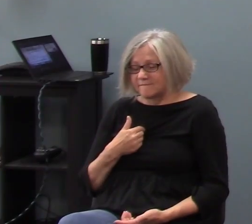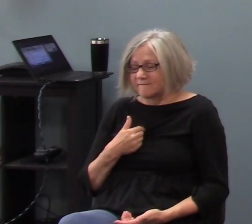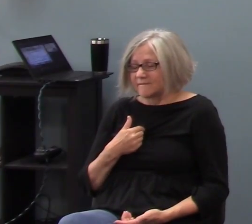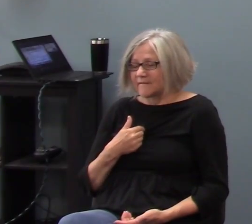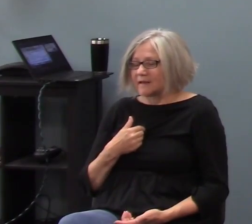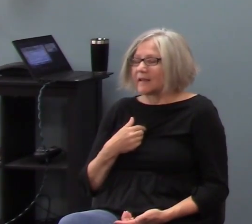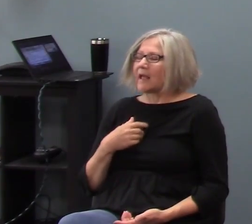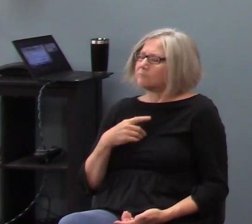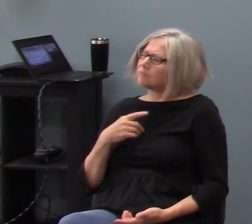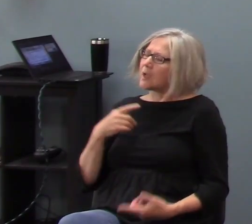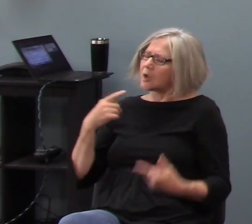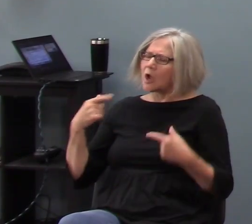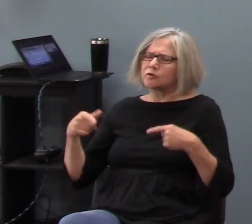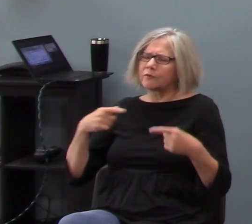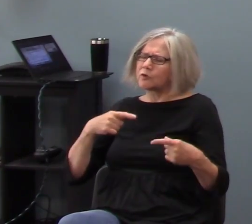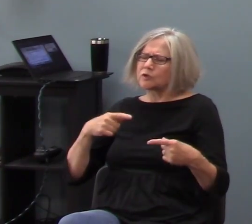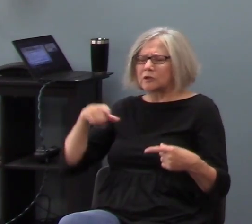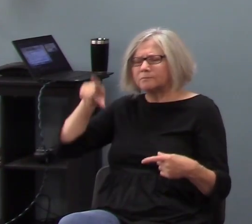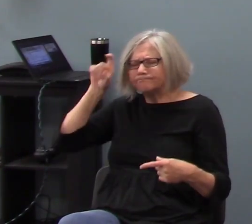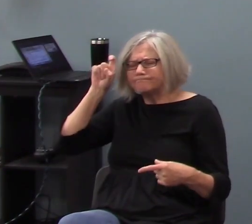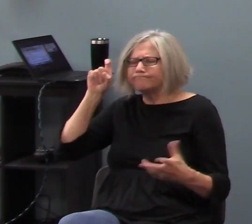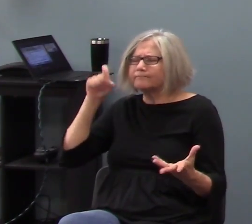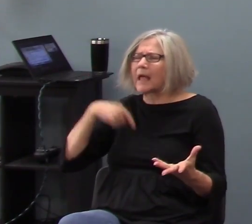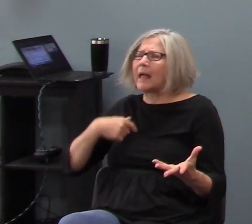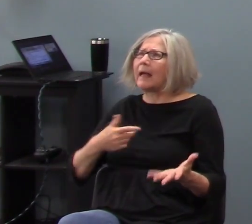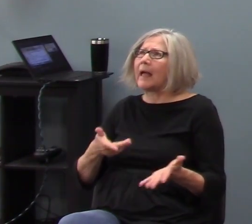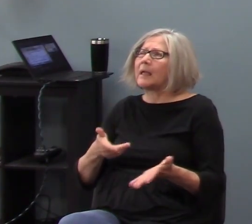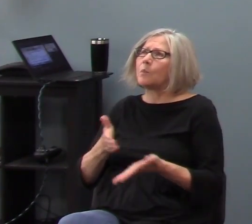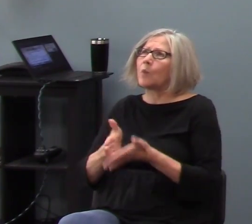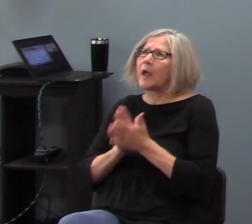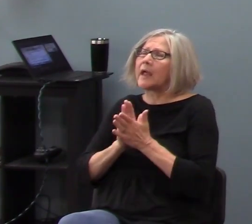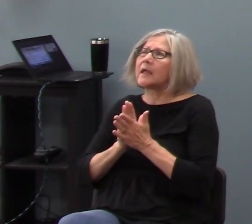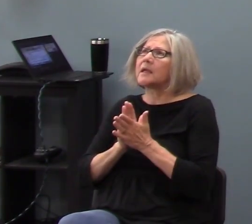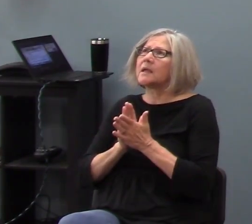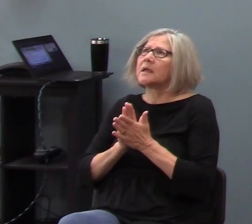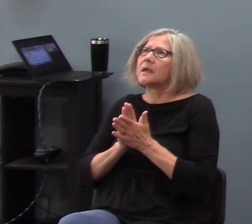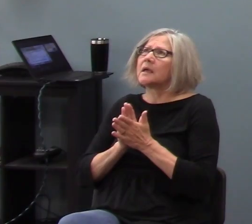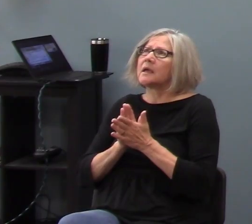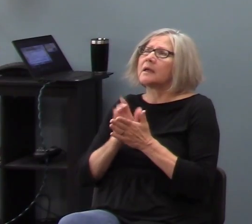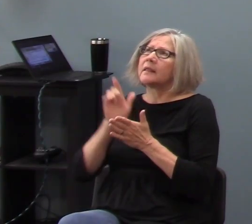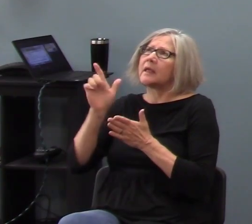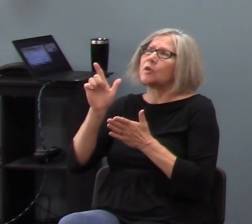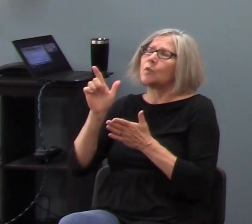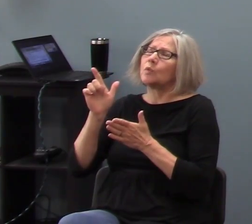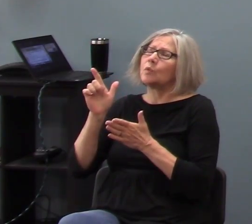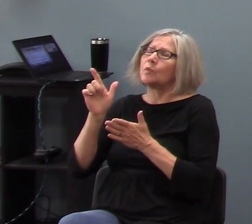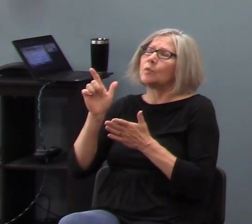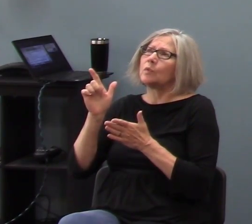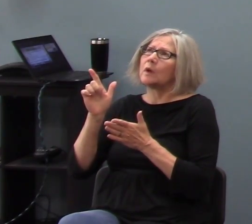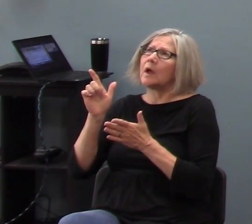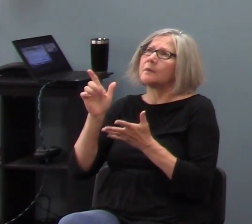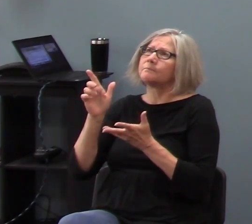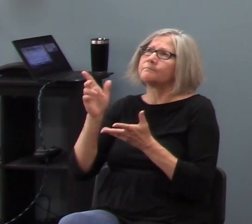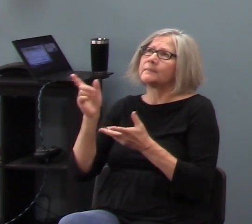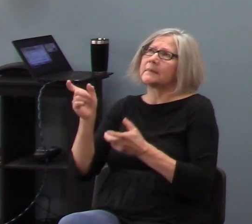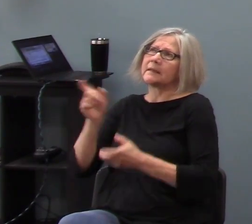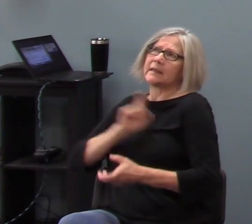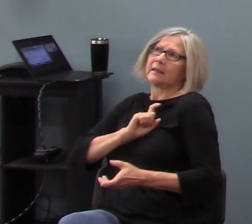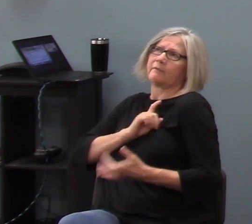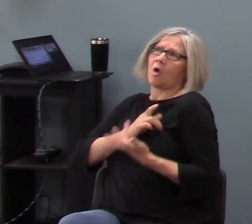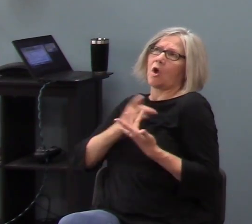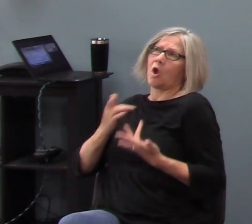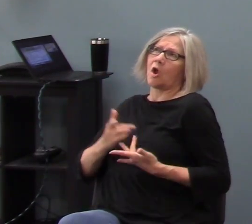yes, controversial. I pray that you can give our hearts the spirit of